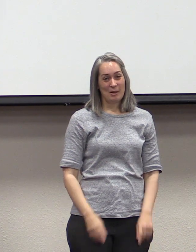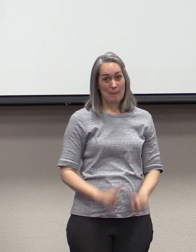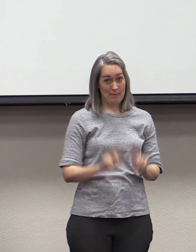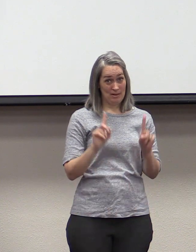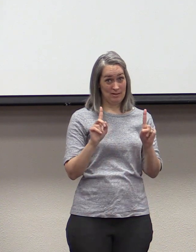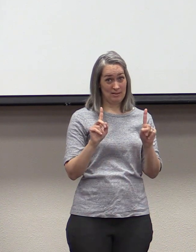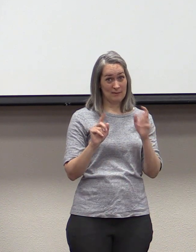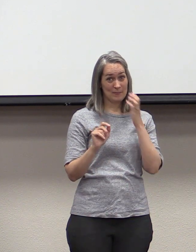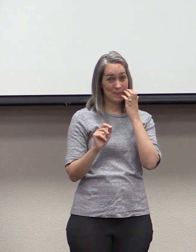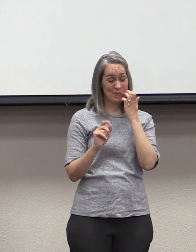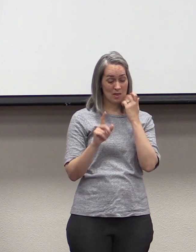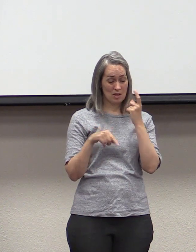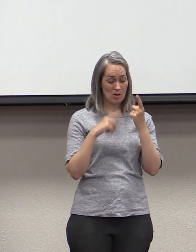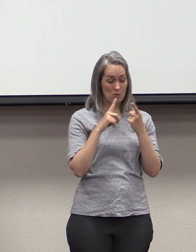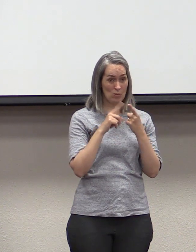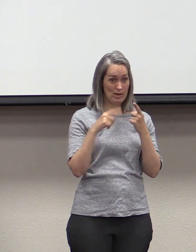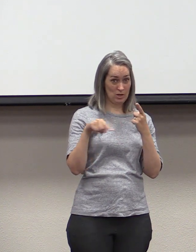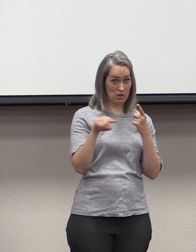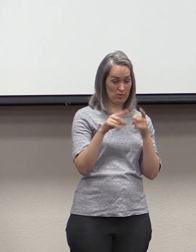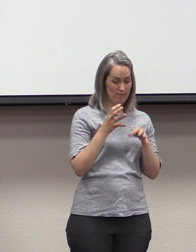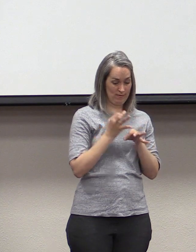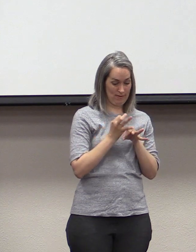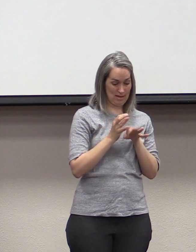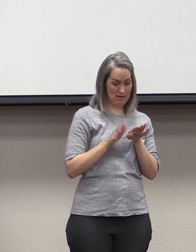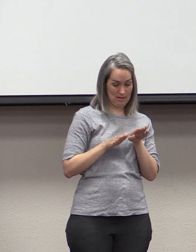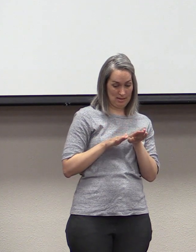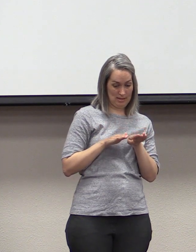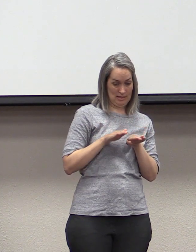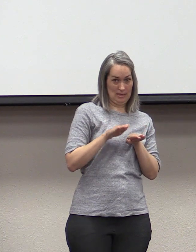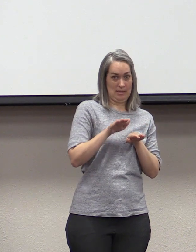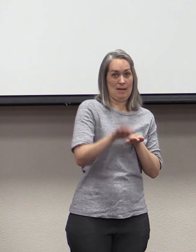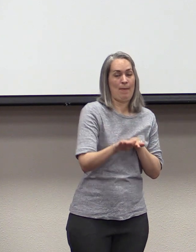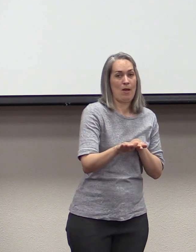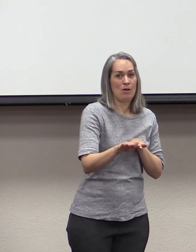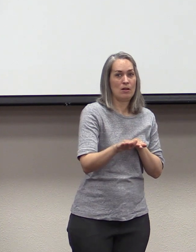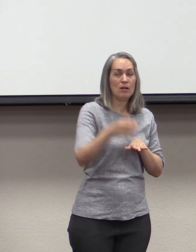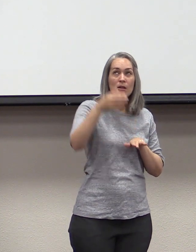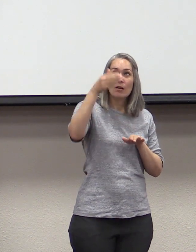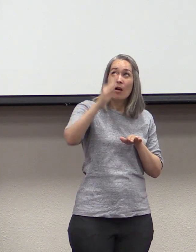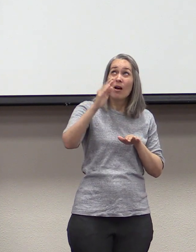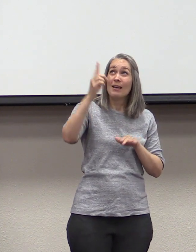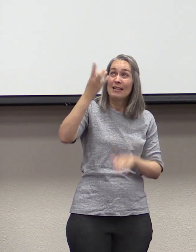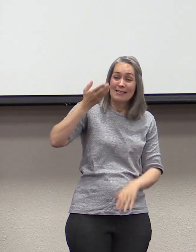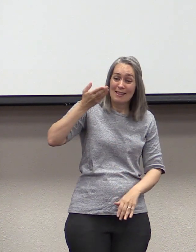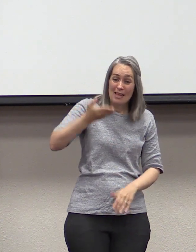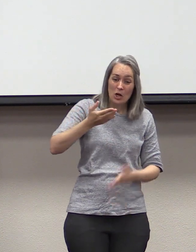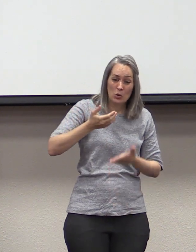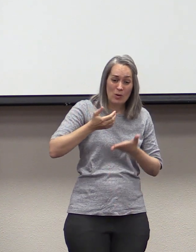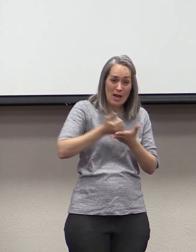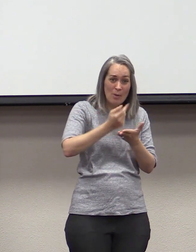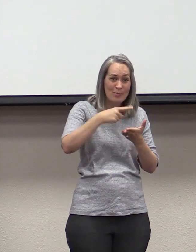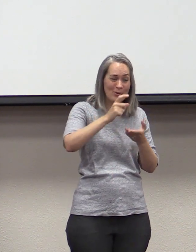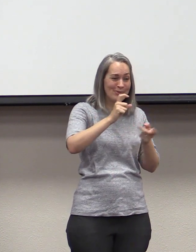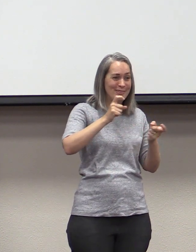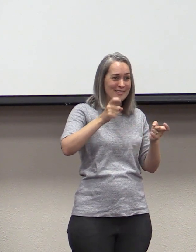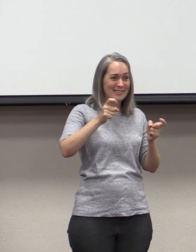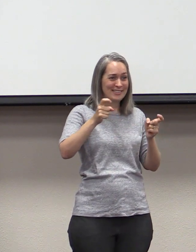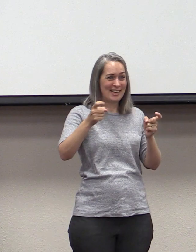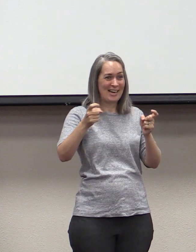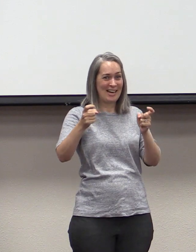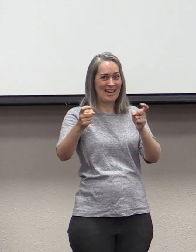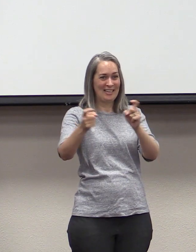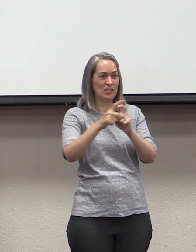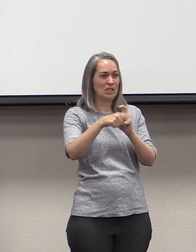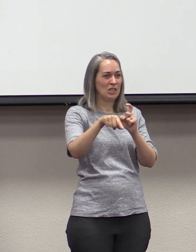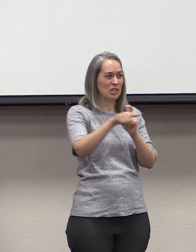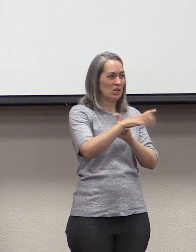But whenever you step out in faith, God is there to help you change. You guys are